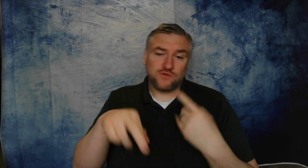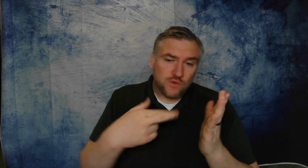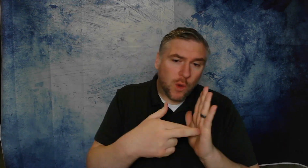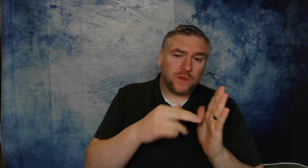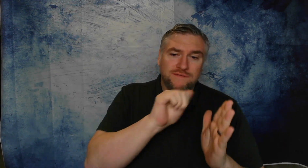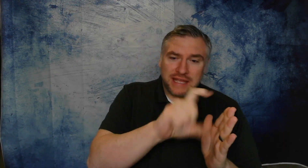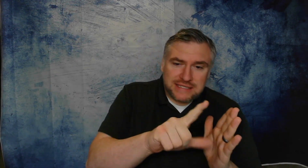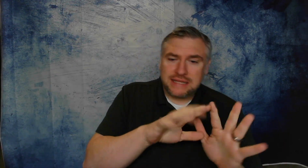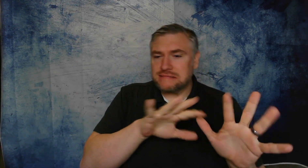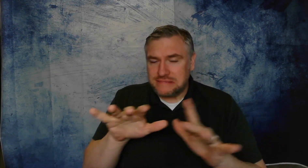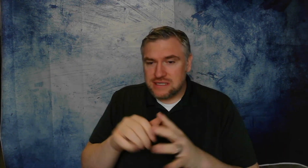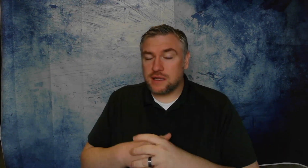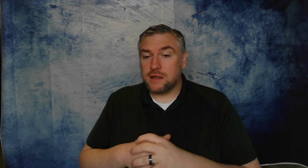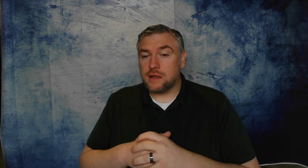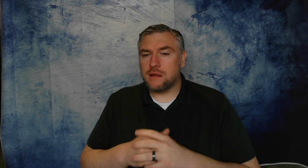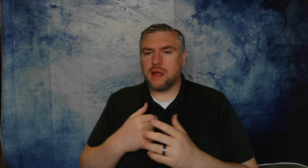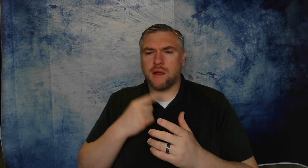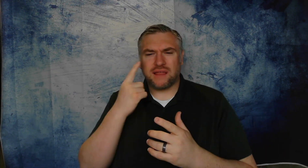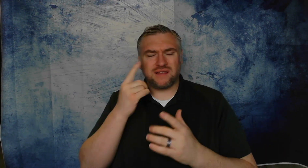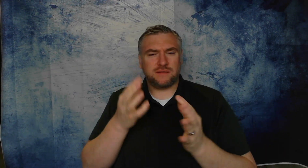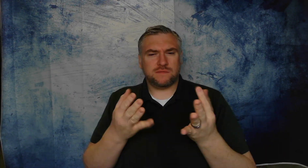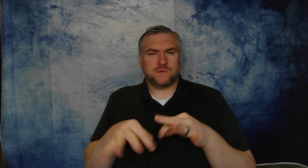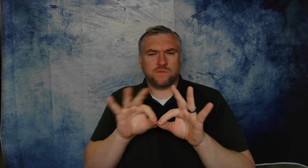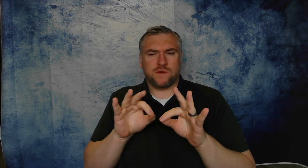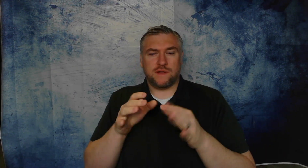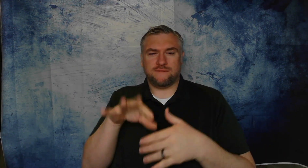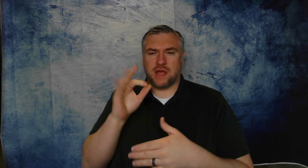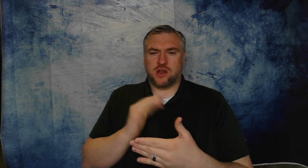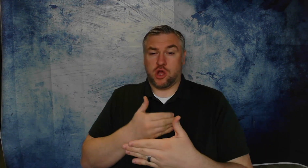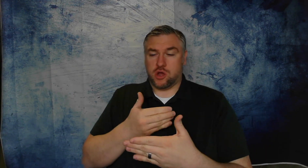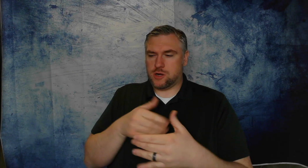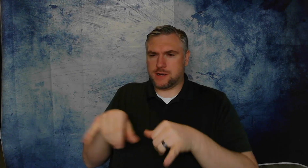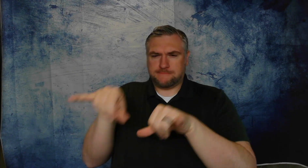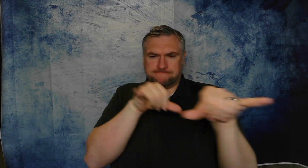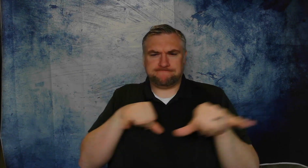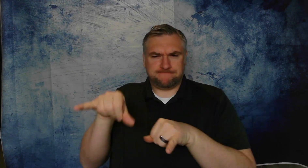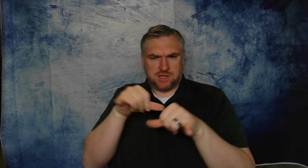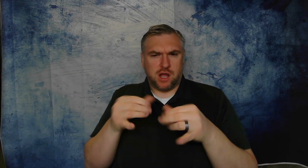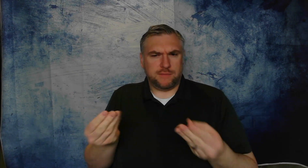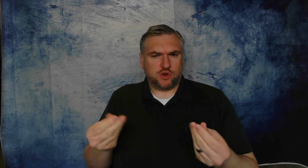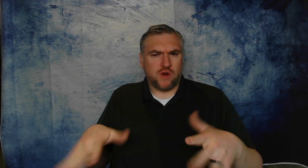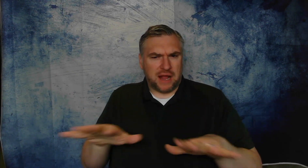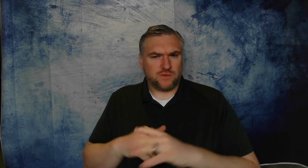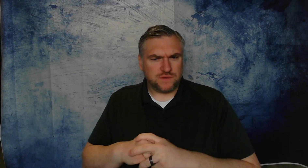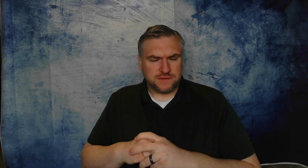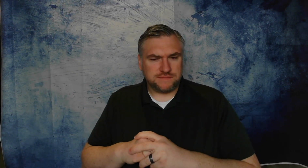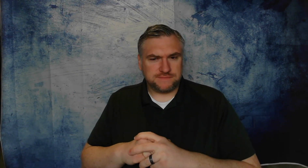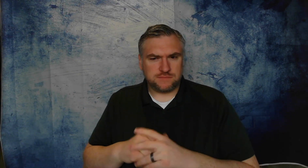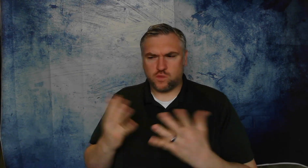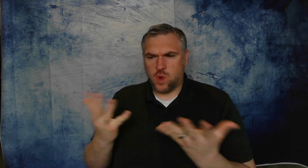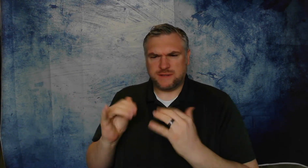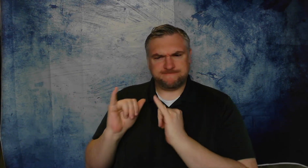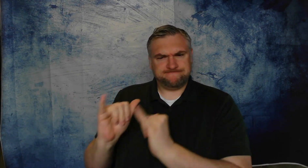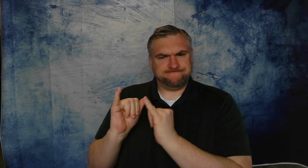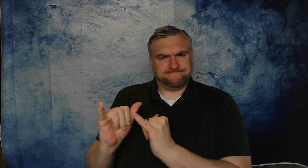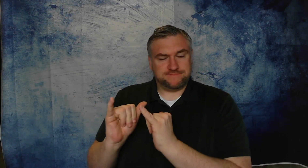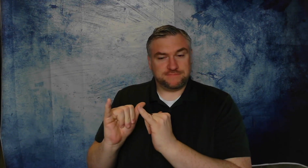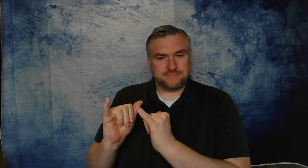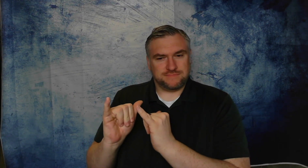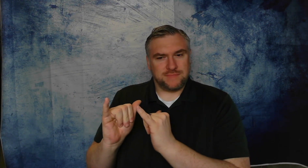of spoken language, the role of ASL. I think what's important is to find our common ground. What is the same between